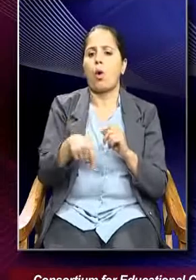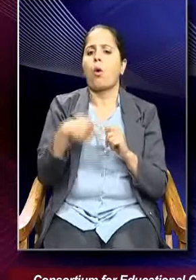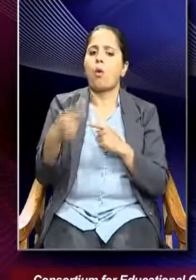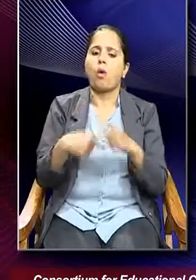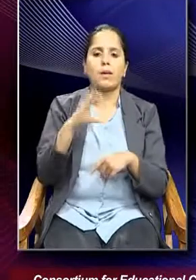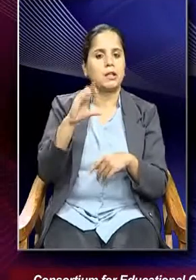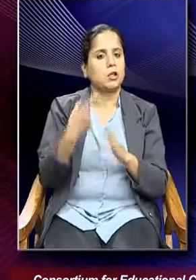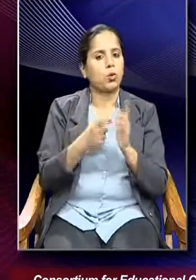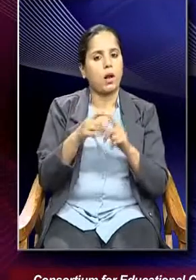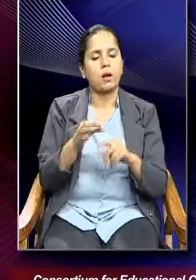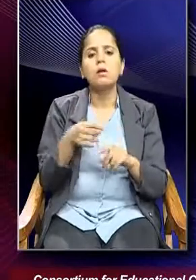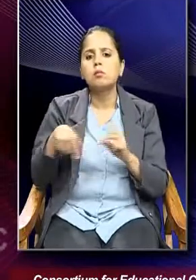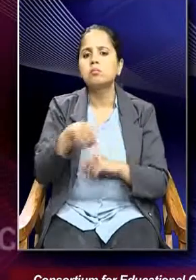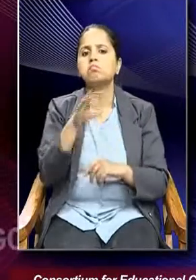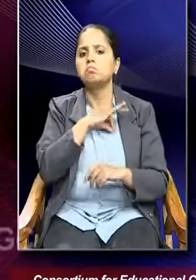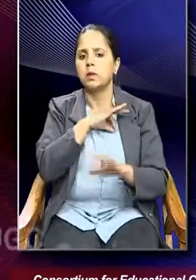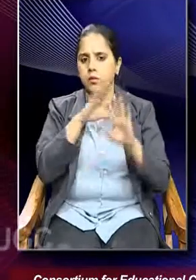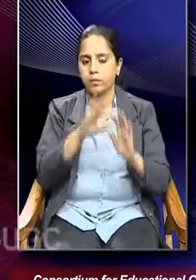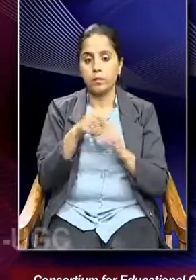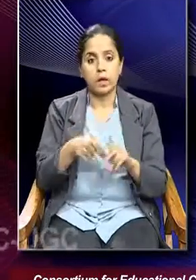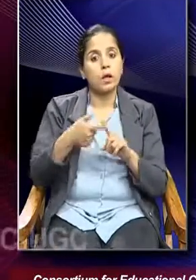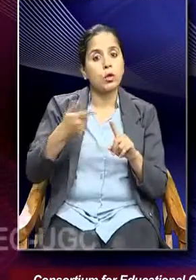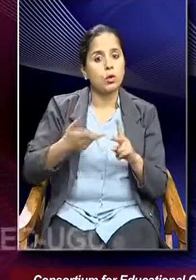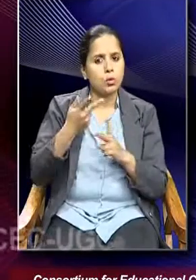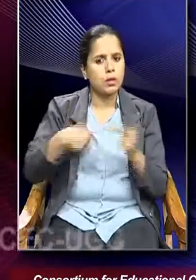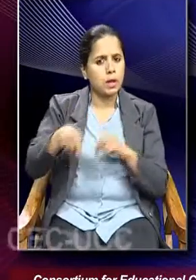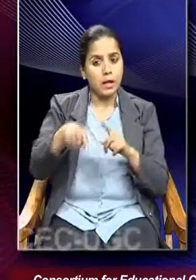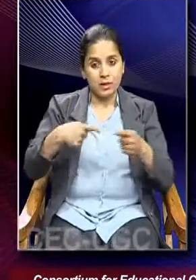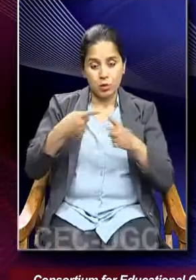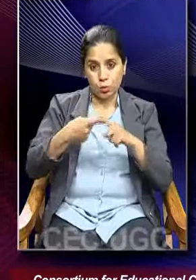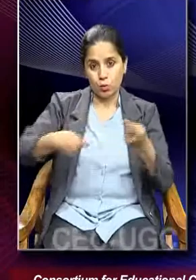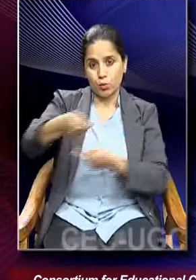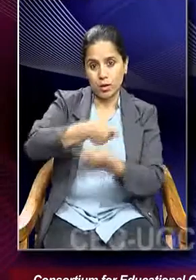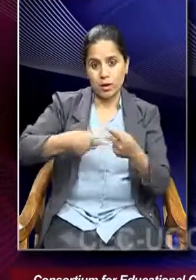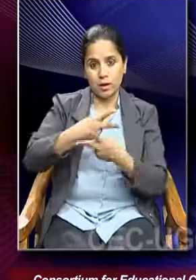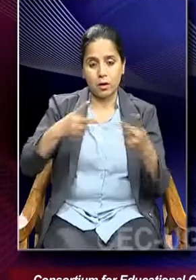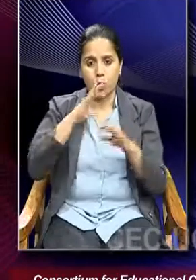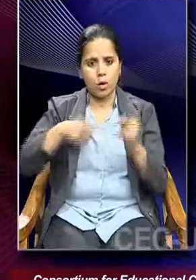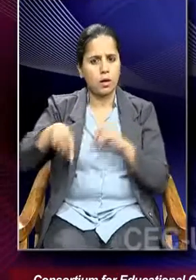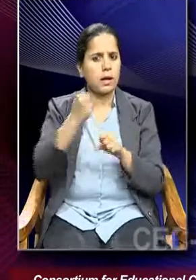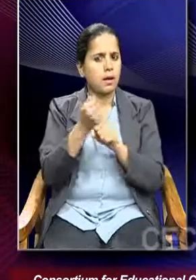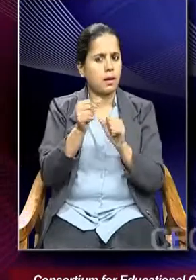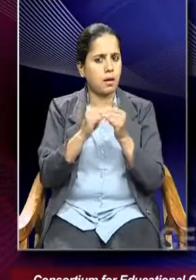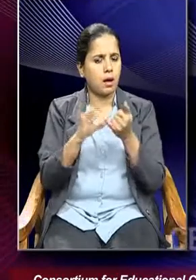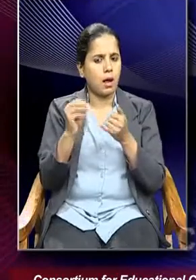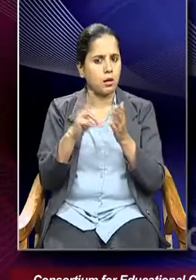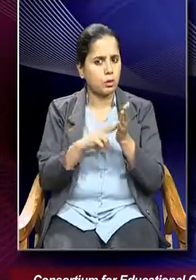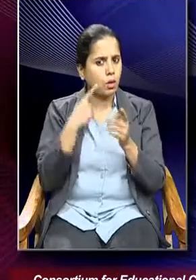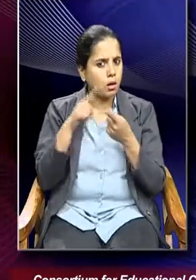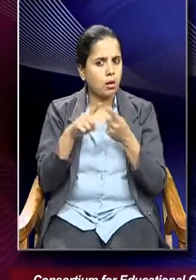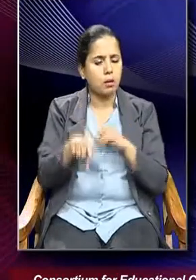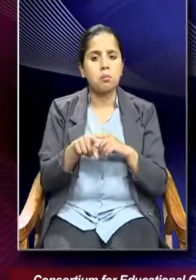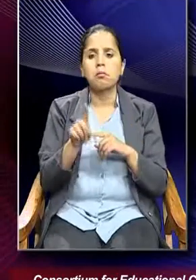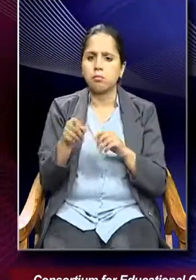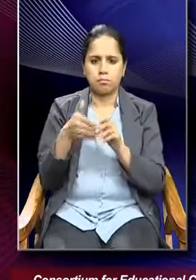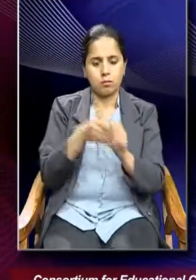that. The trading program resulted in leaded gasoline. Now, what was the impact